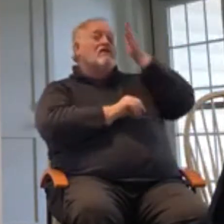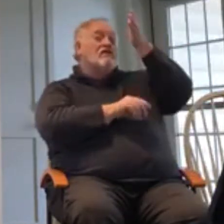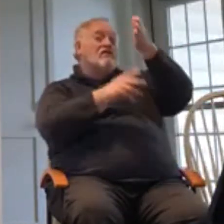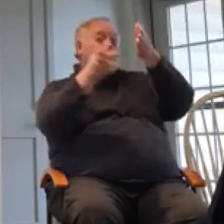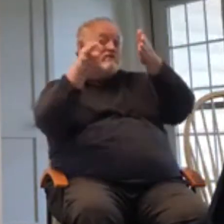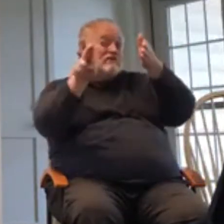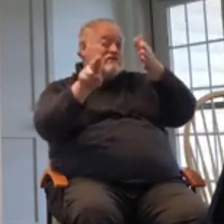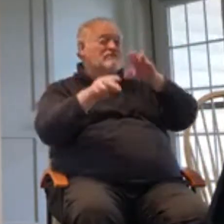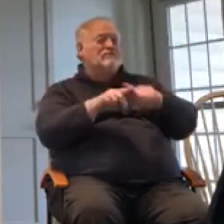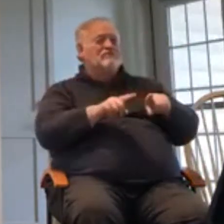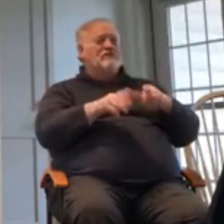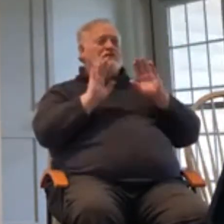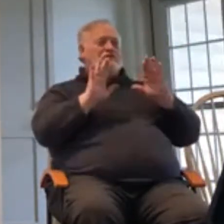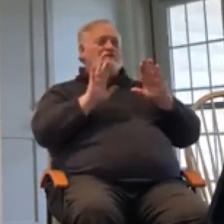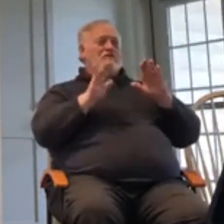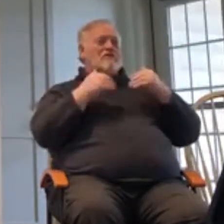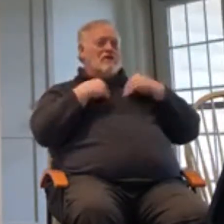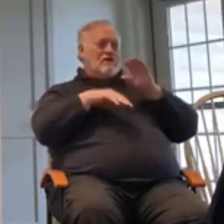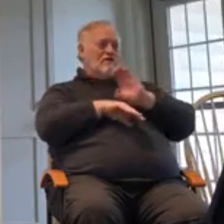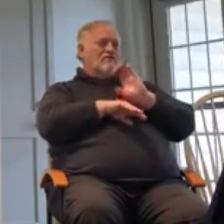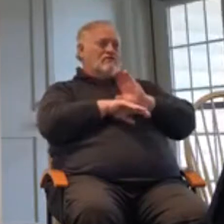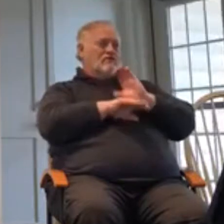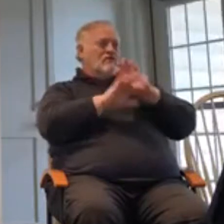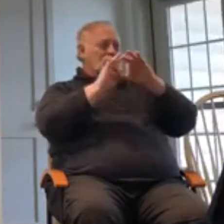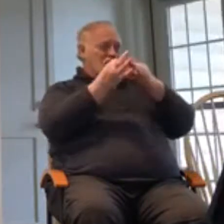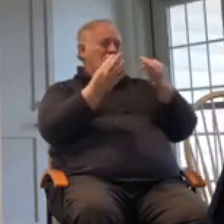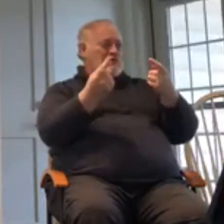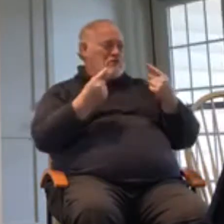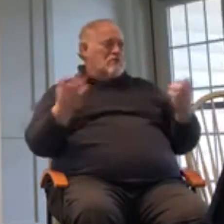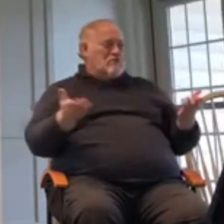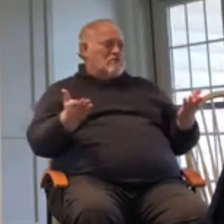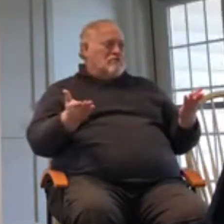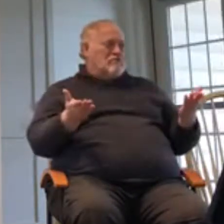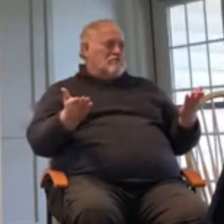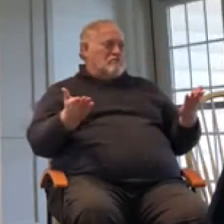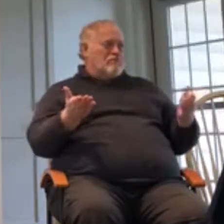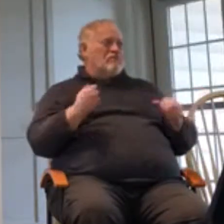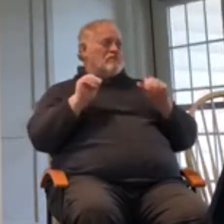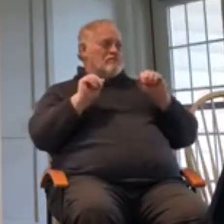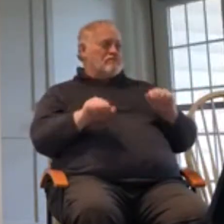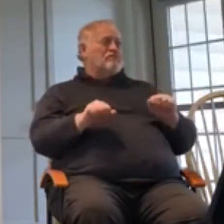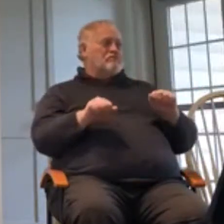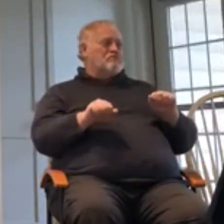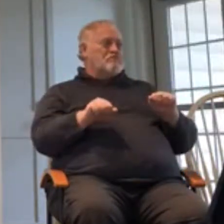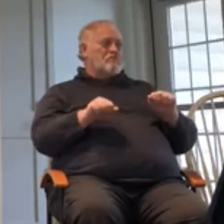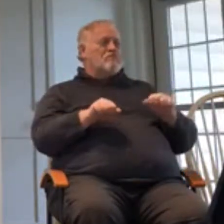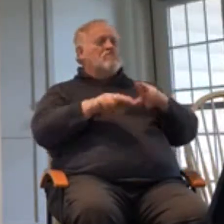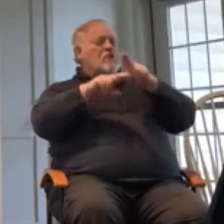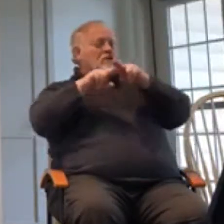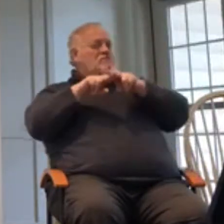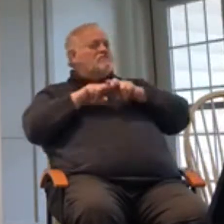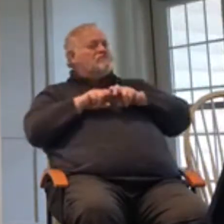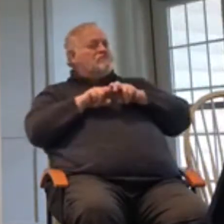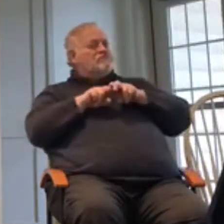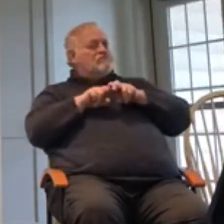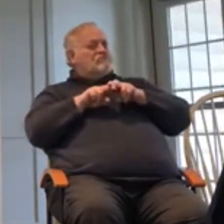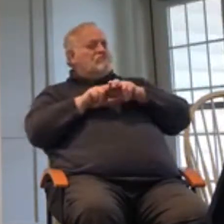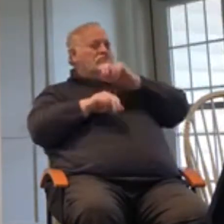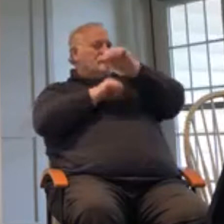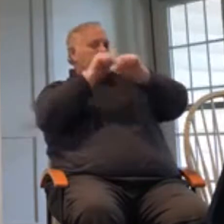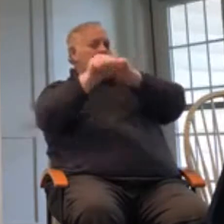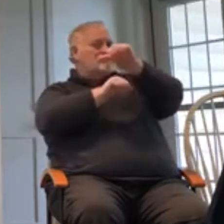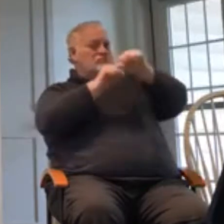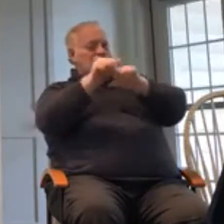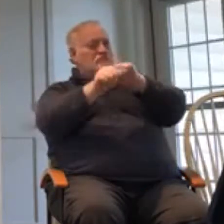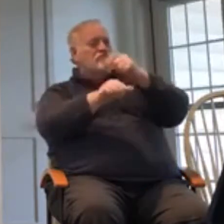how great it is to be able to have a church family to come to, and be able to just sit back and fellowship